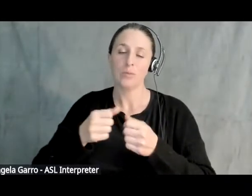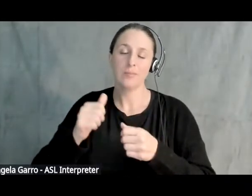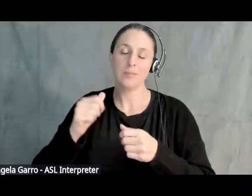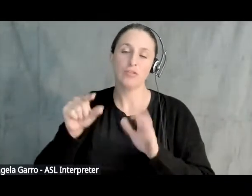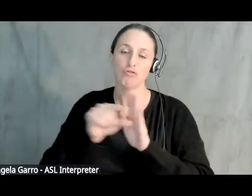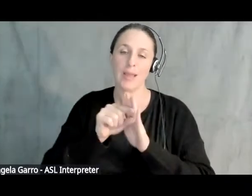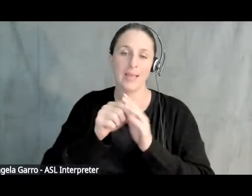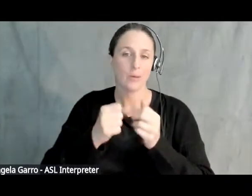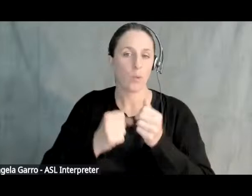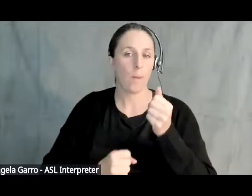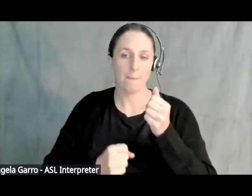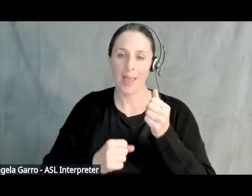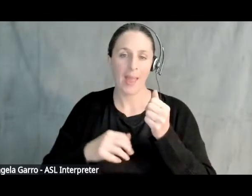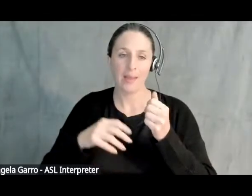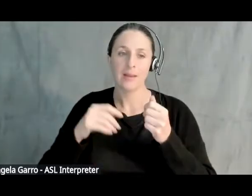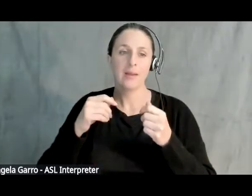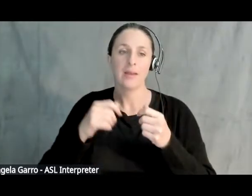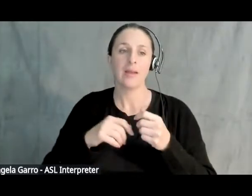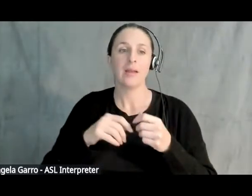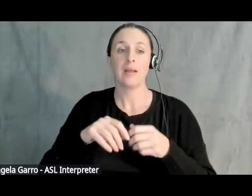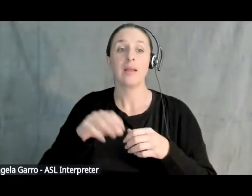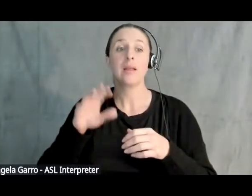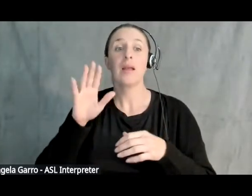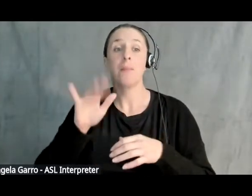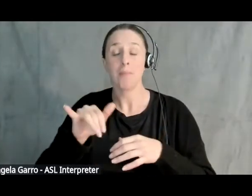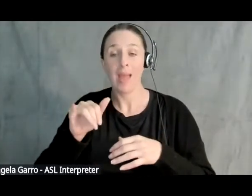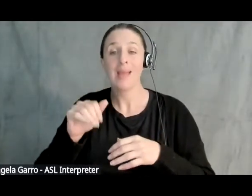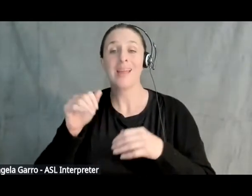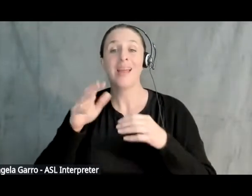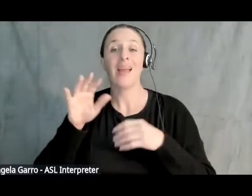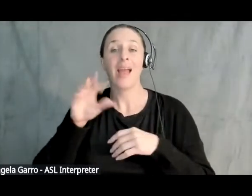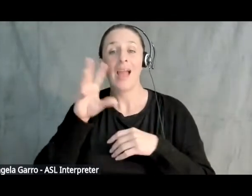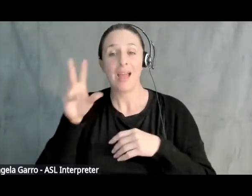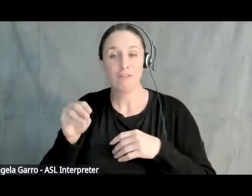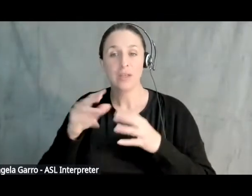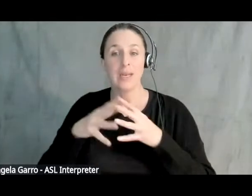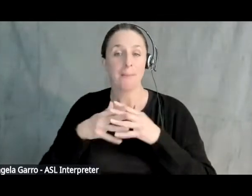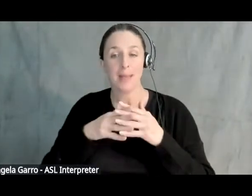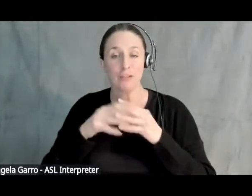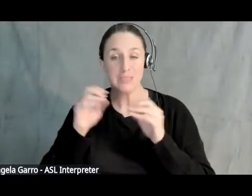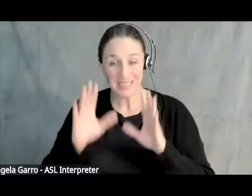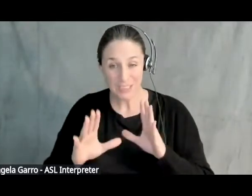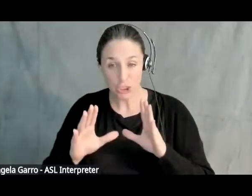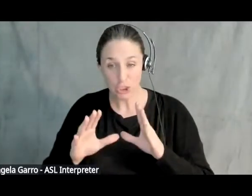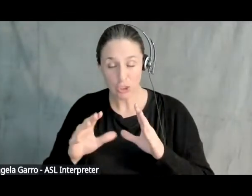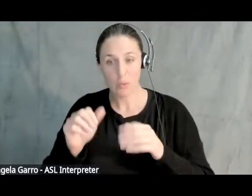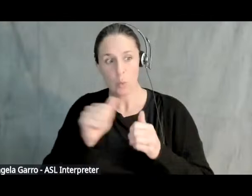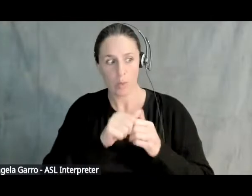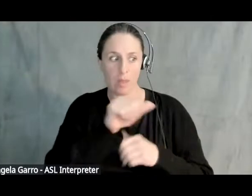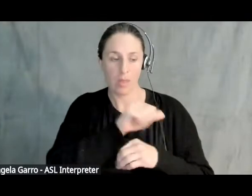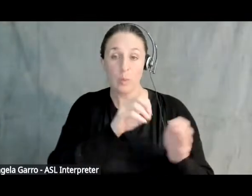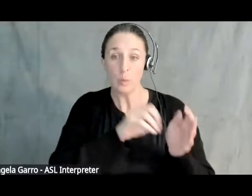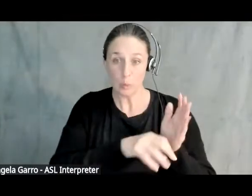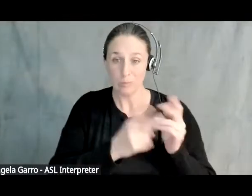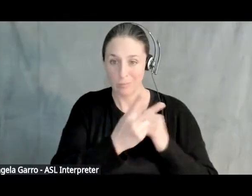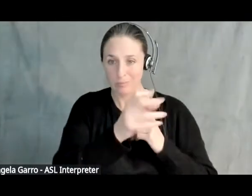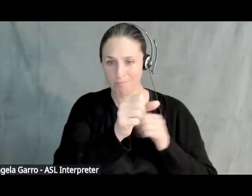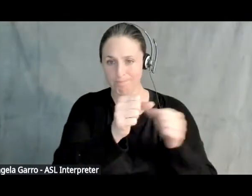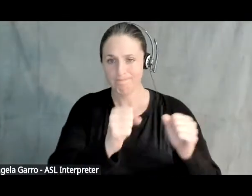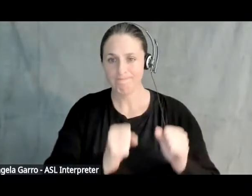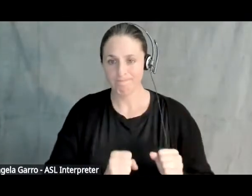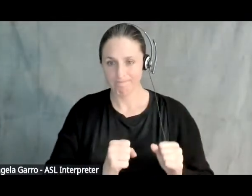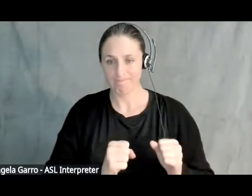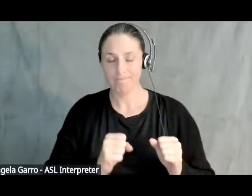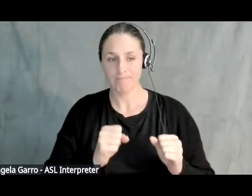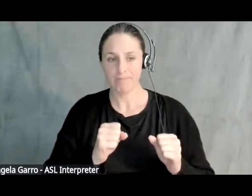by an African-American teacher who thought it was important that they really know